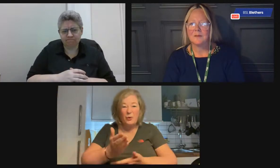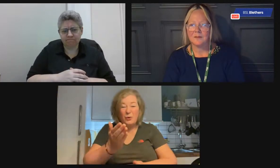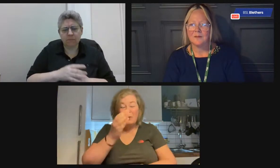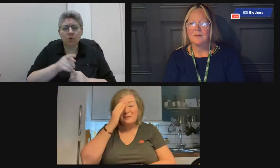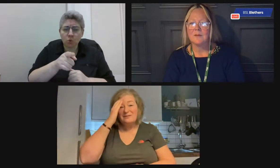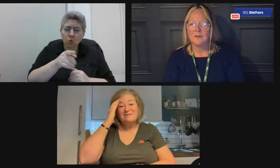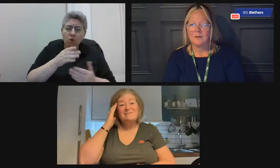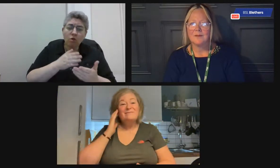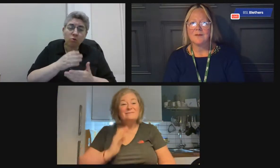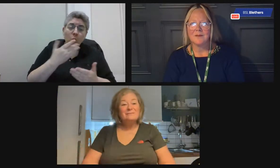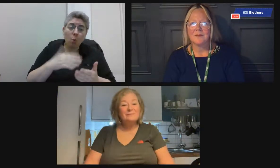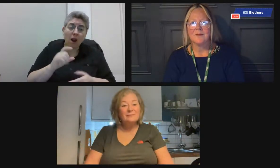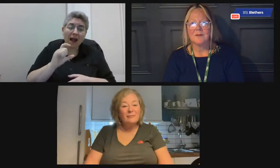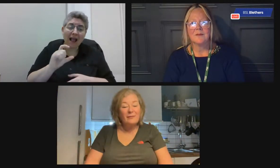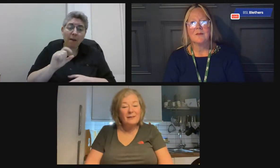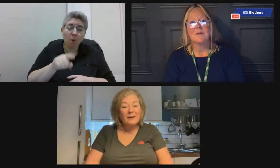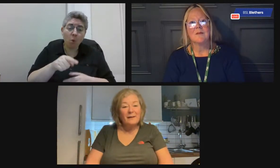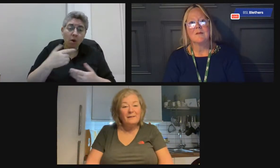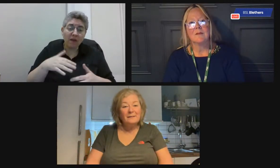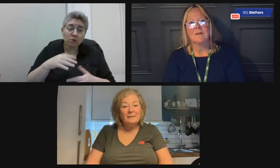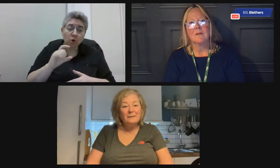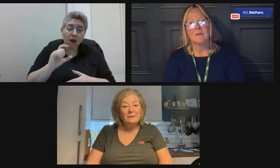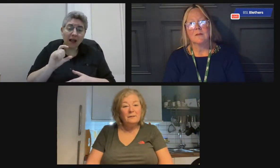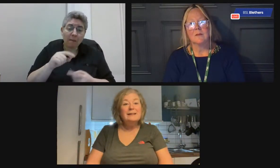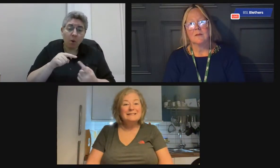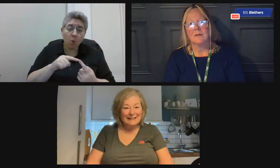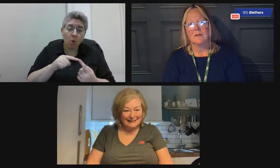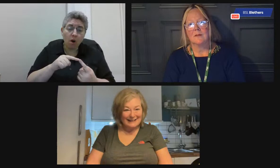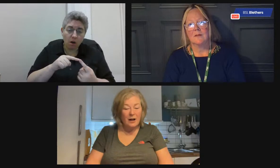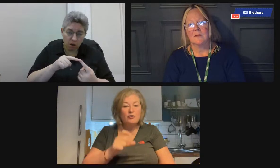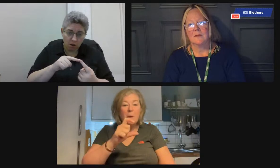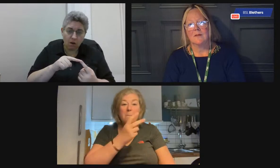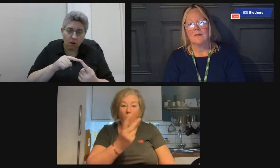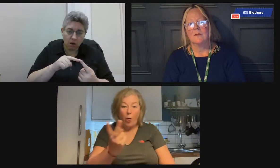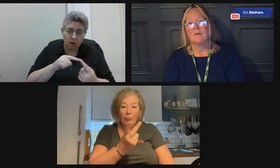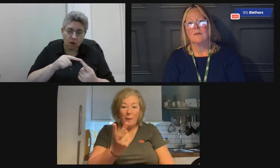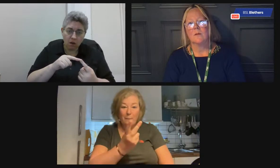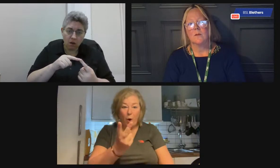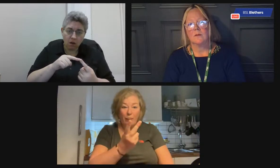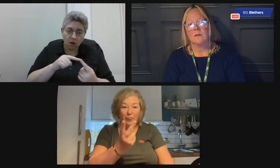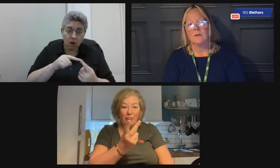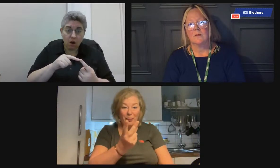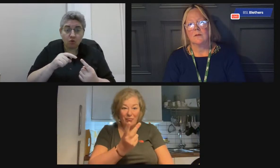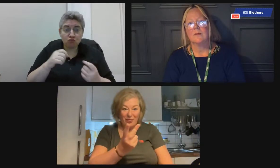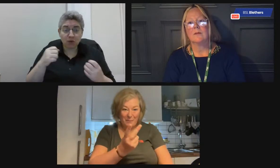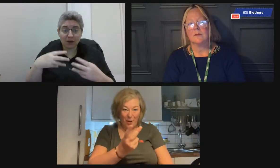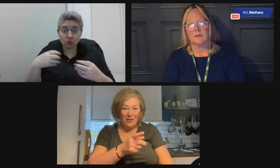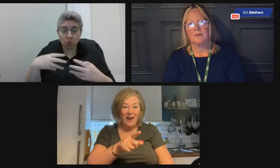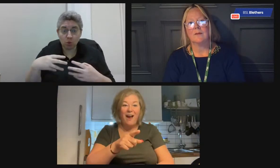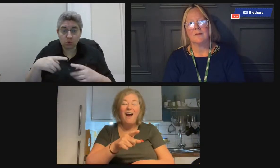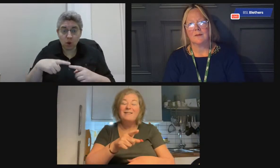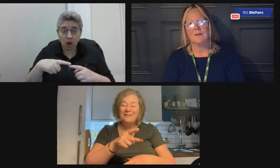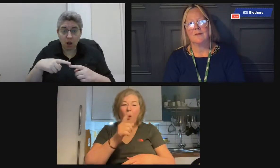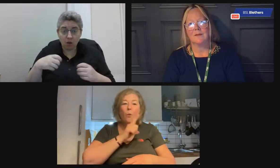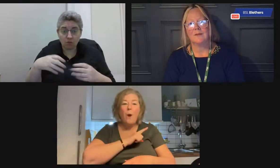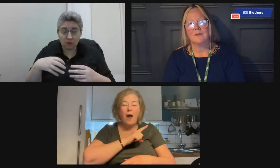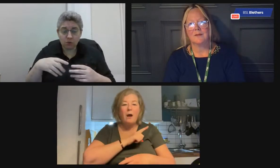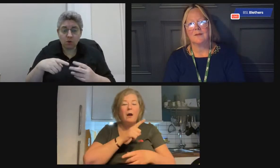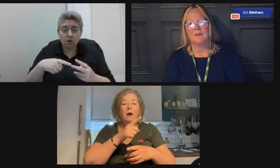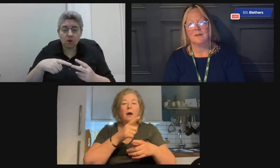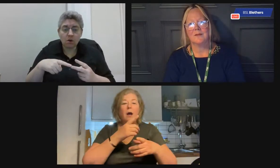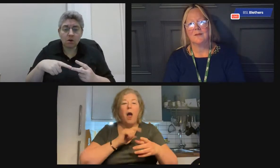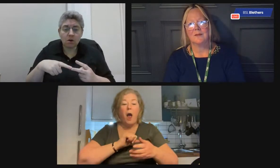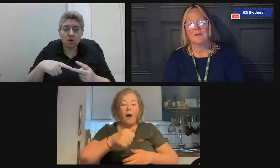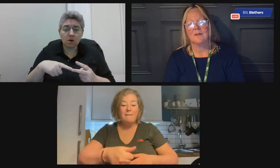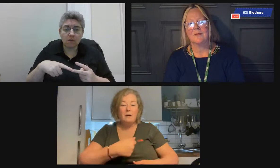I still feel, there's part of me missing, but I have to accept it as part of the journey. And have you been through chemotherapy as well, Colleen?